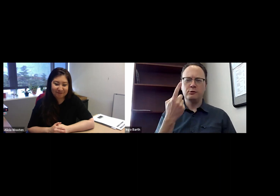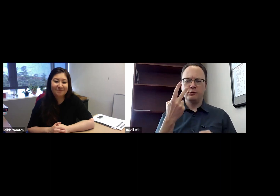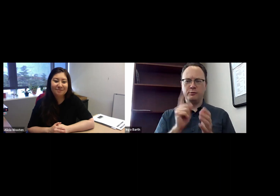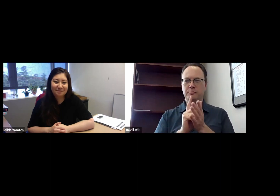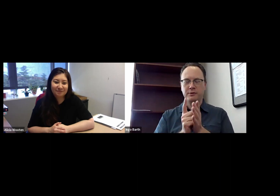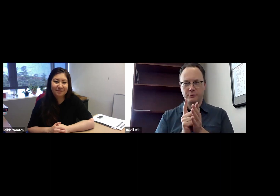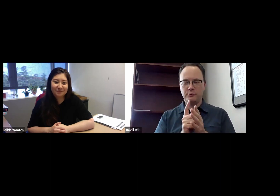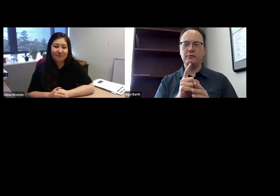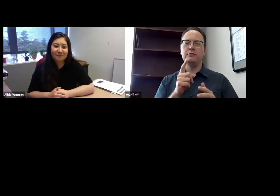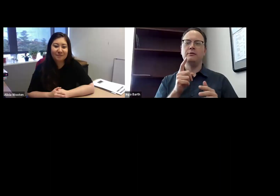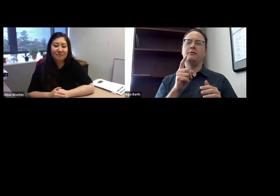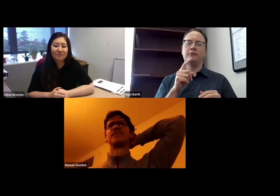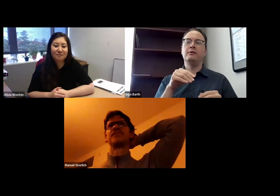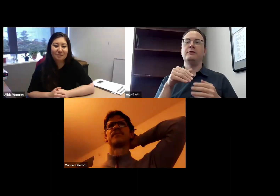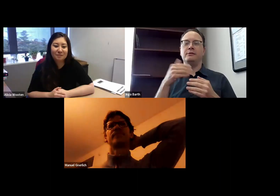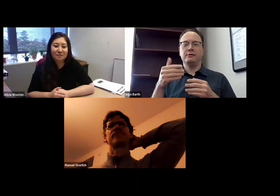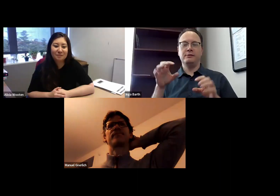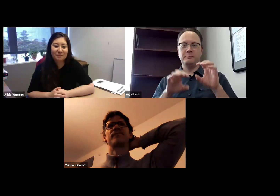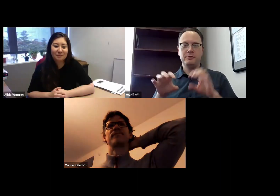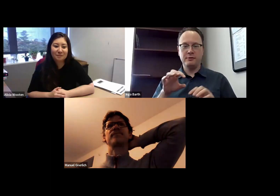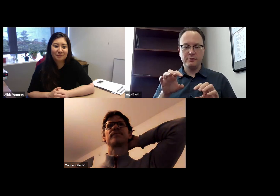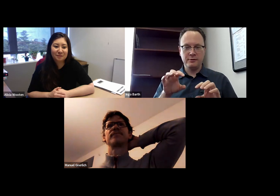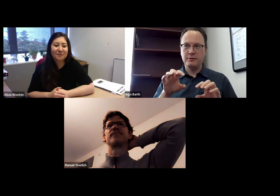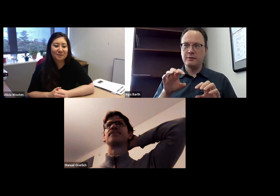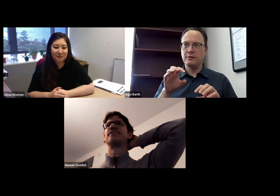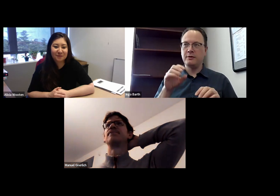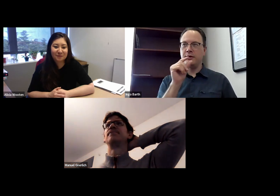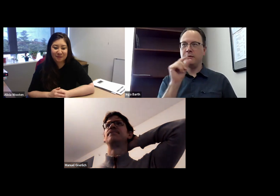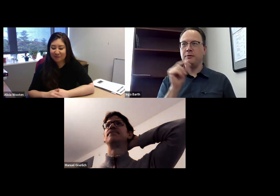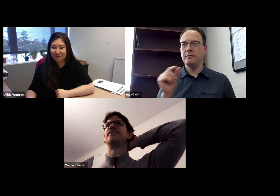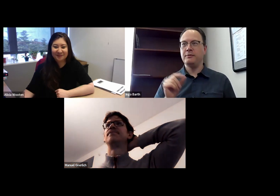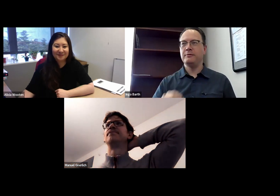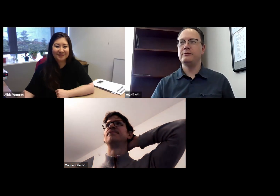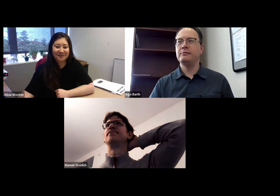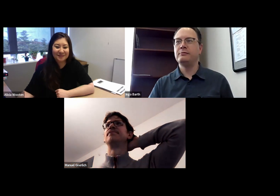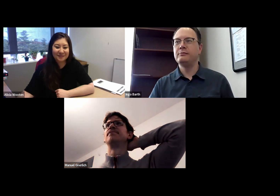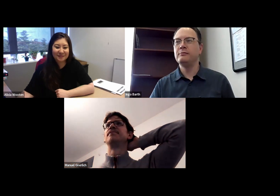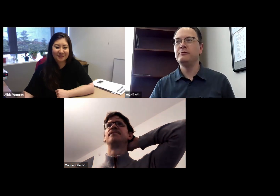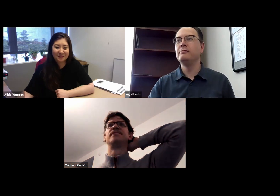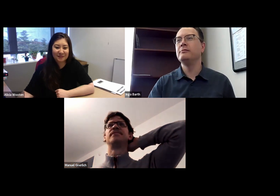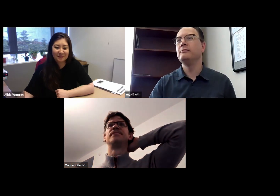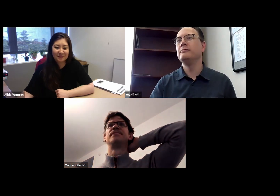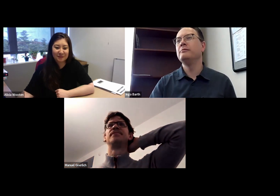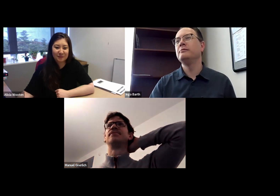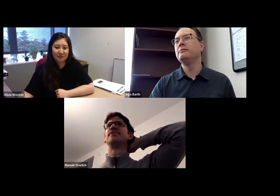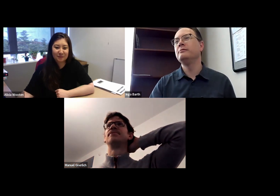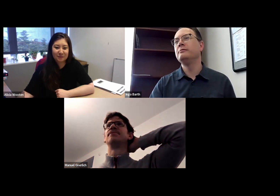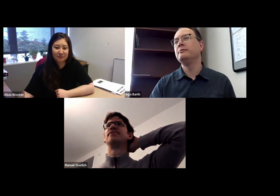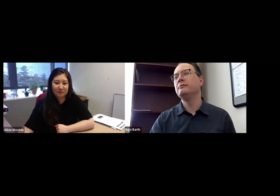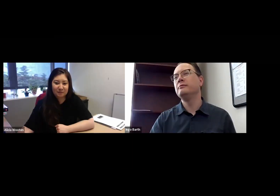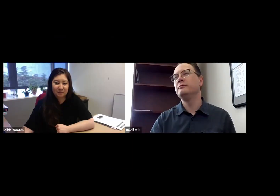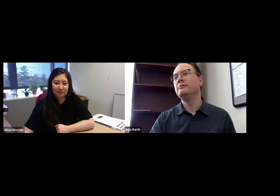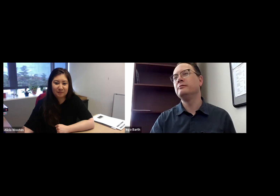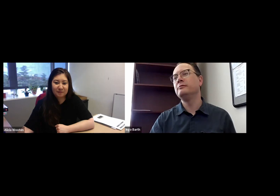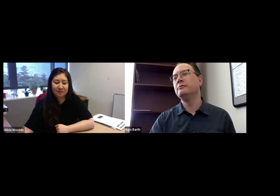I think it might be good to see the solar system first, and then we can do the chemical periodic table